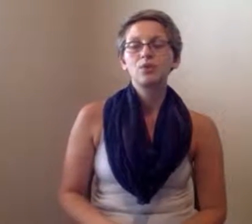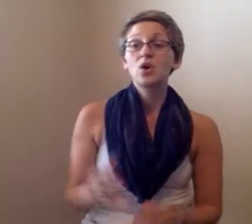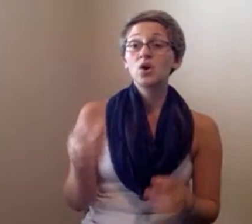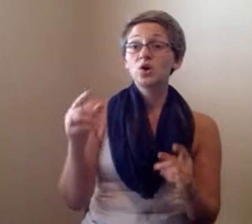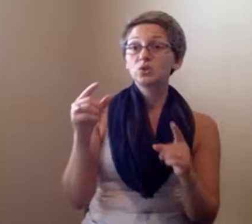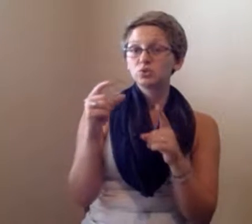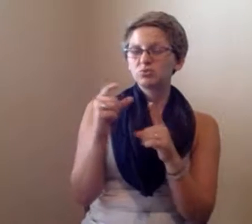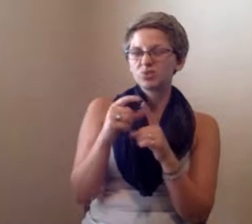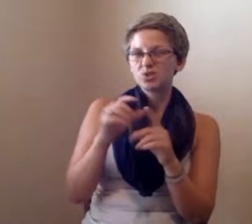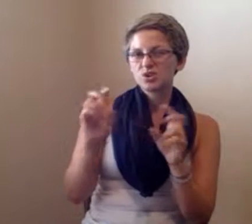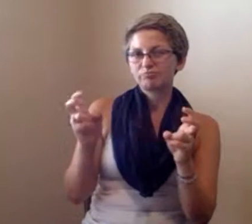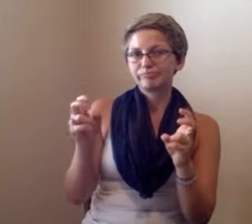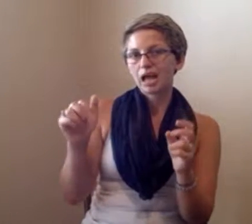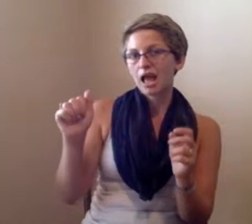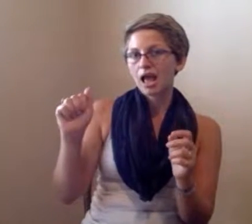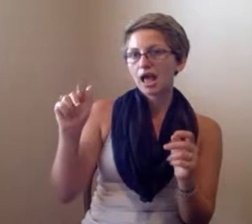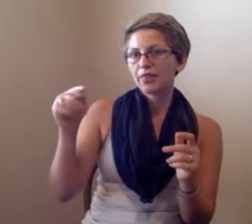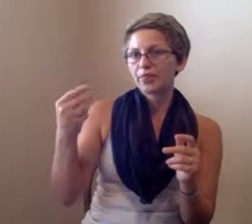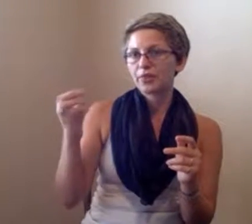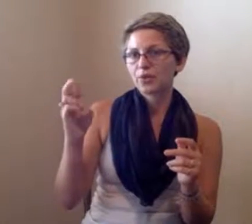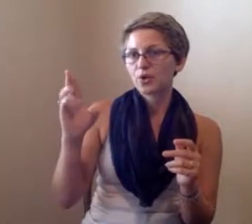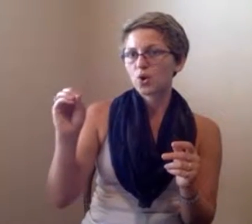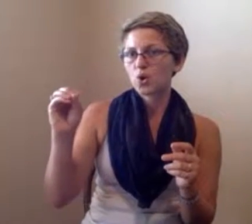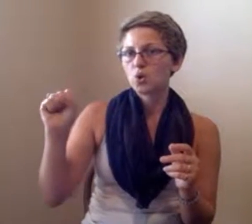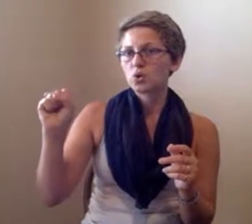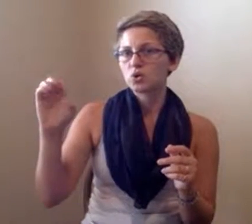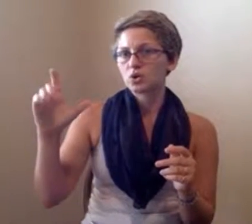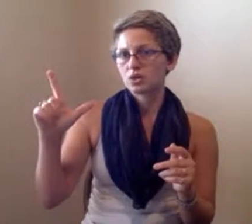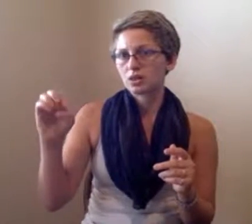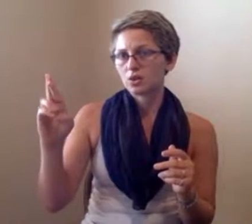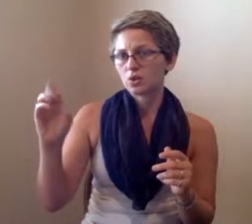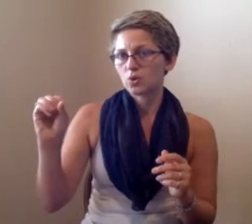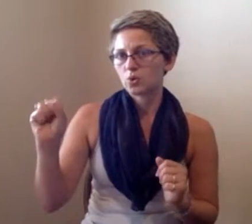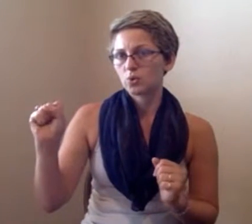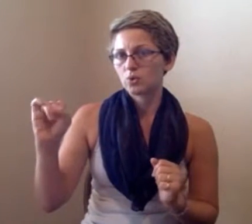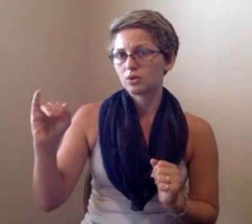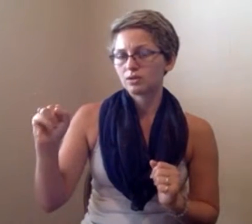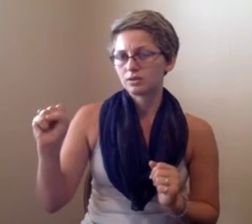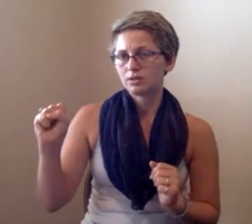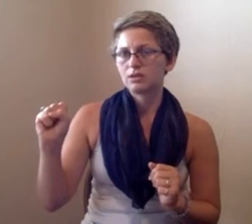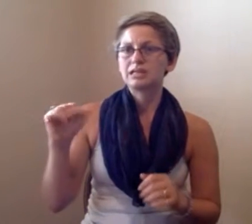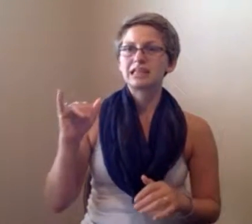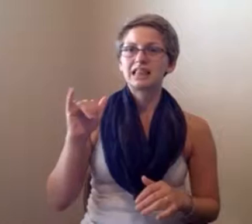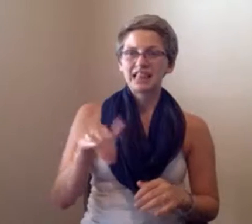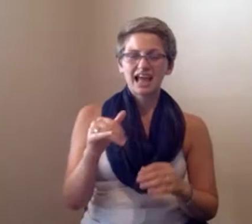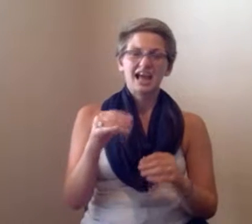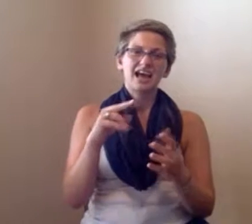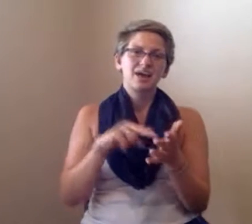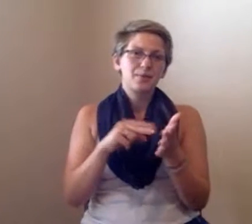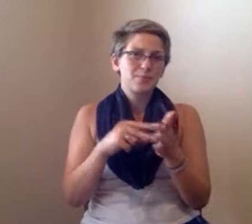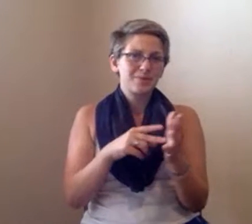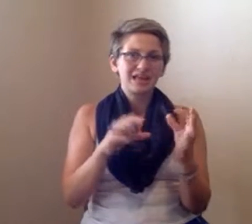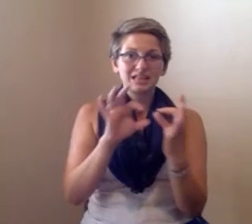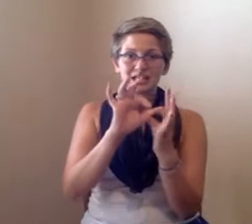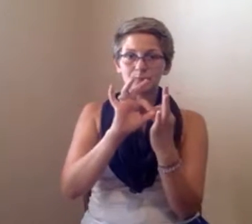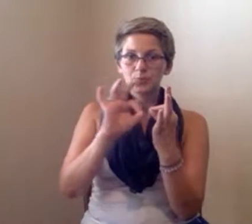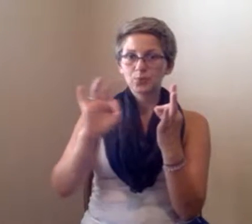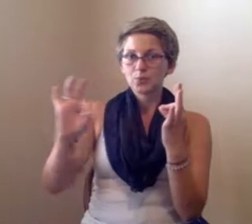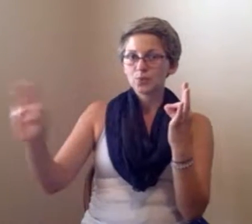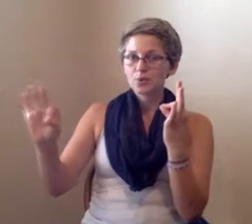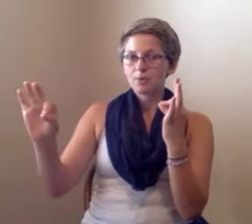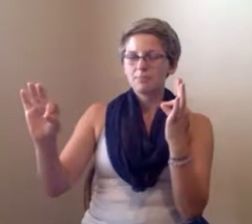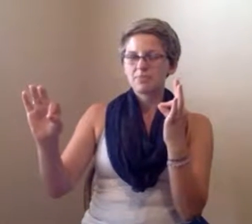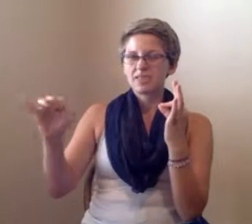your arteries and it limits the flow of oxygen-rich blood to your organs. So if you can see in the top picture, this is your